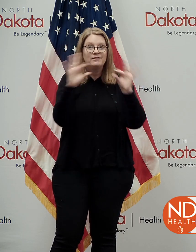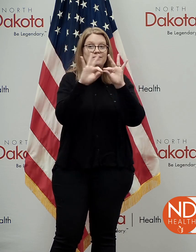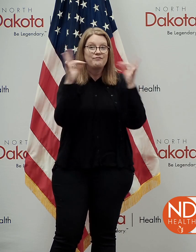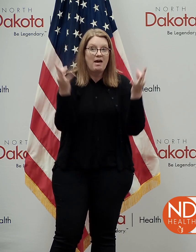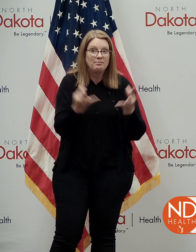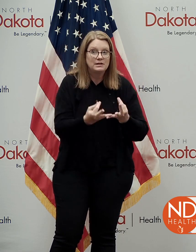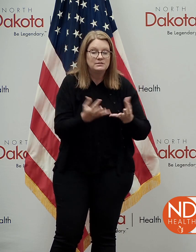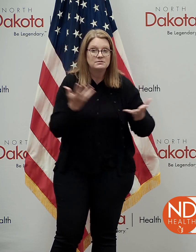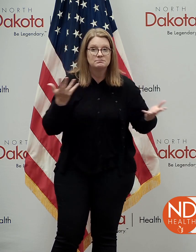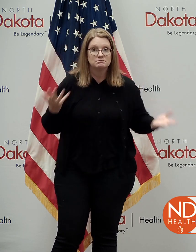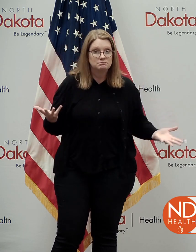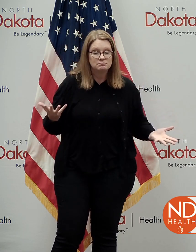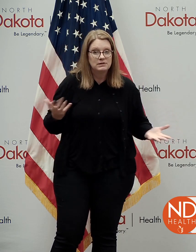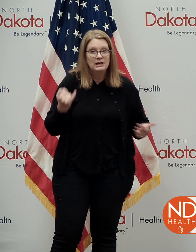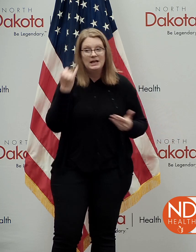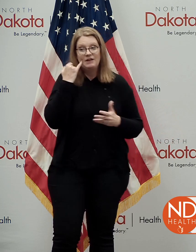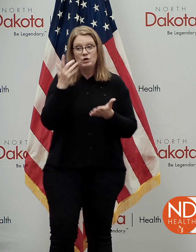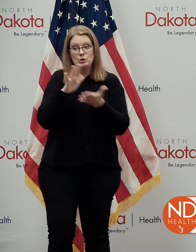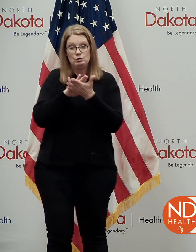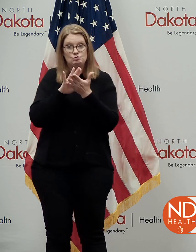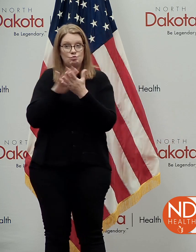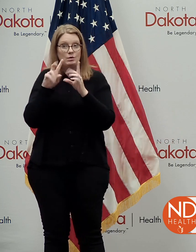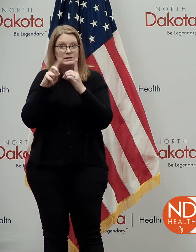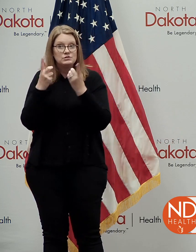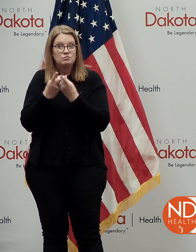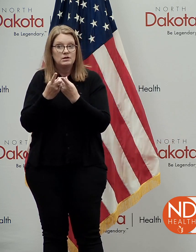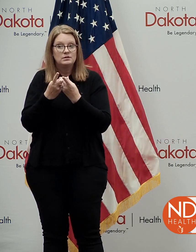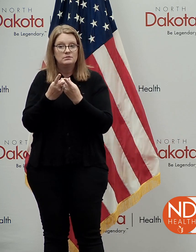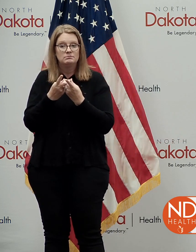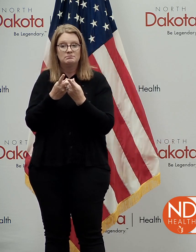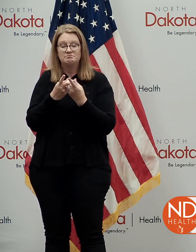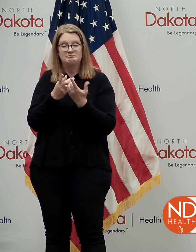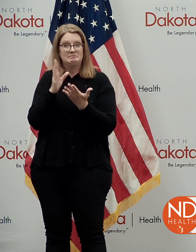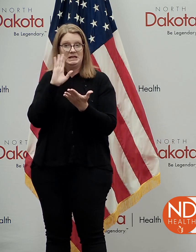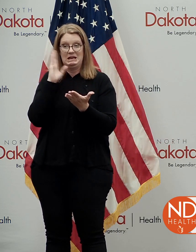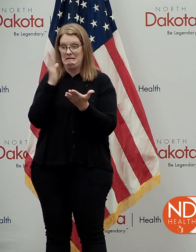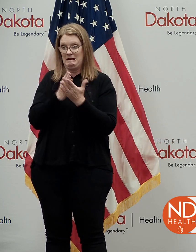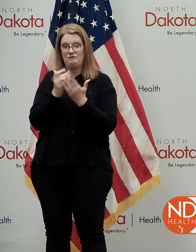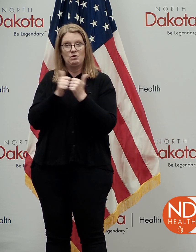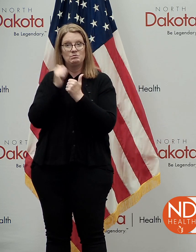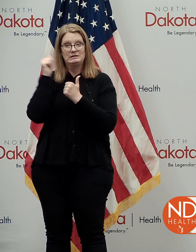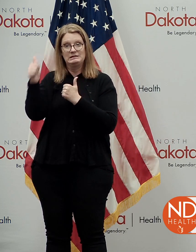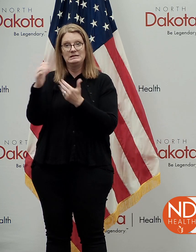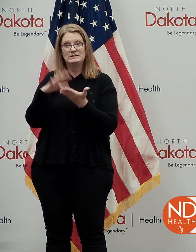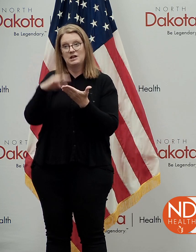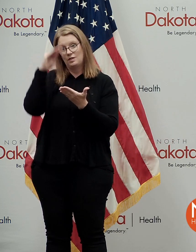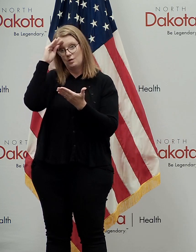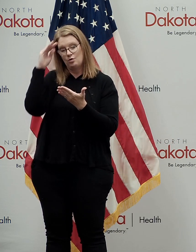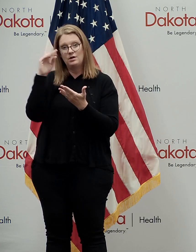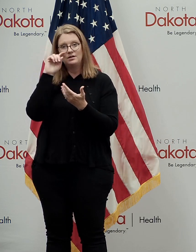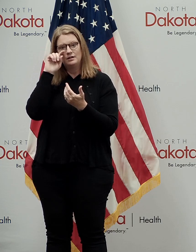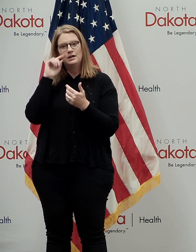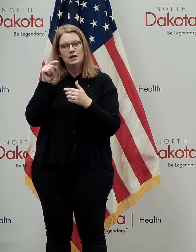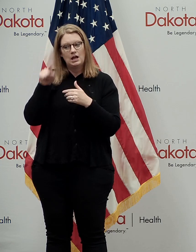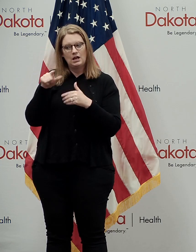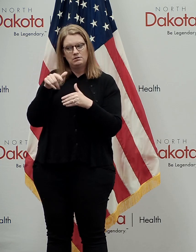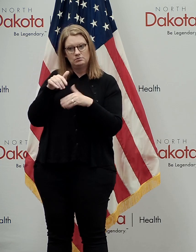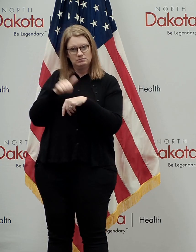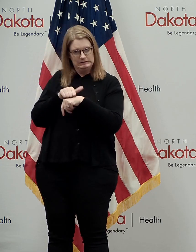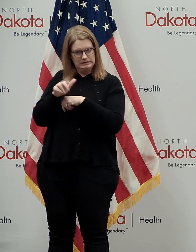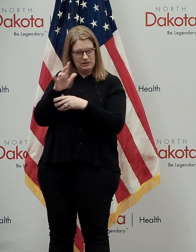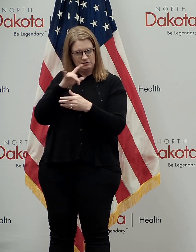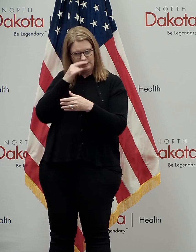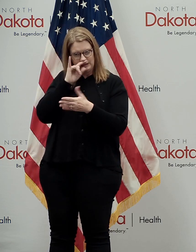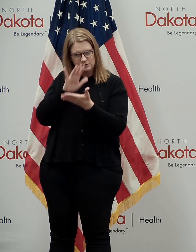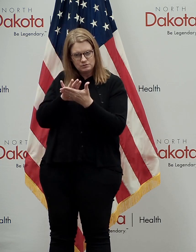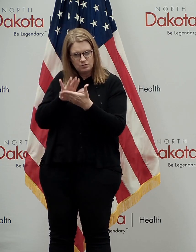so let's say that you're in a school district and your school district never goes into distance learning and you have enrolled your child in face-to-face learning. But